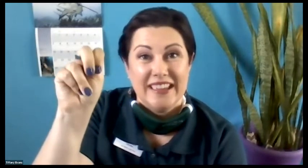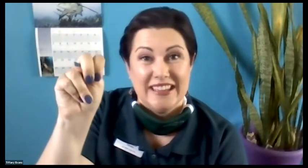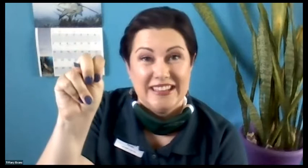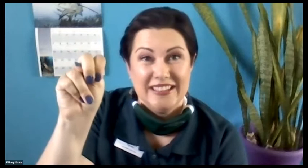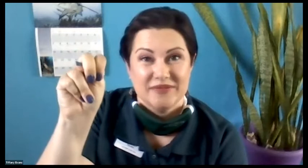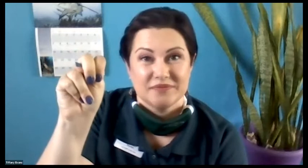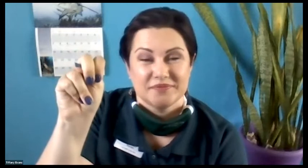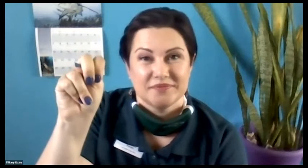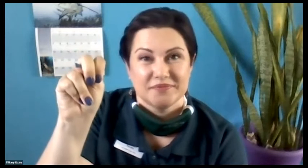N,